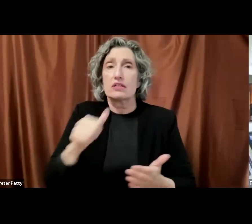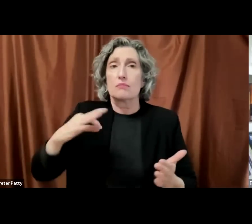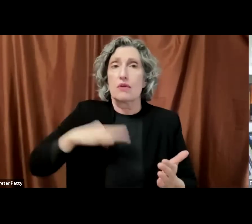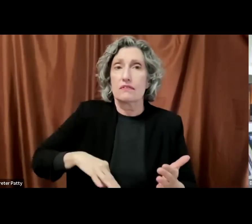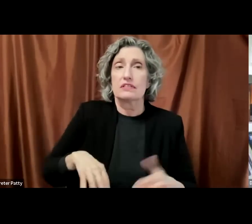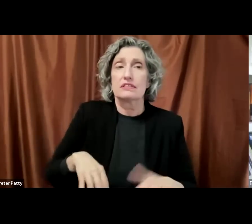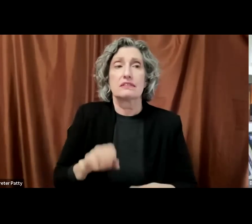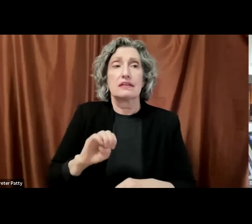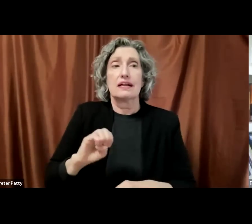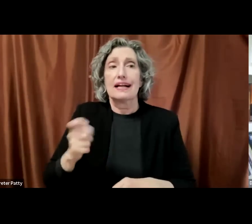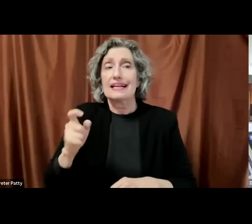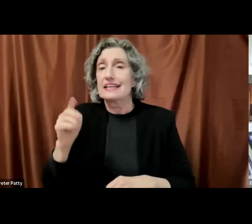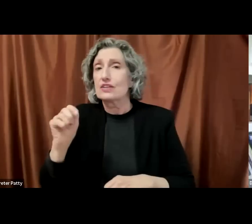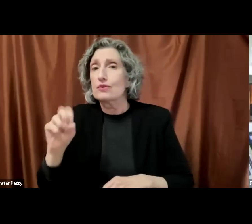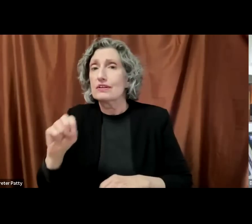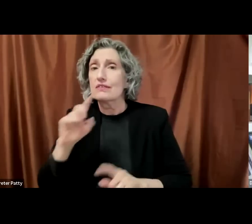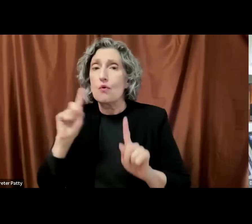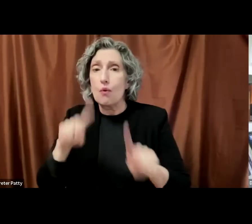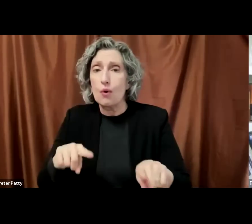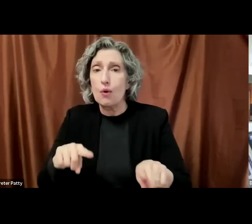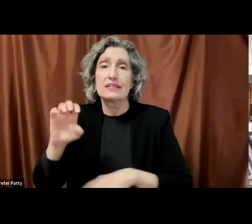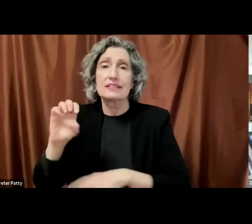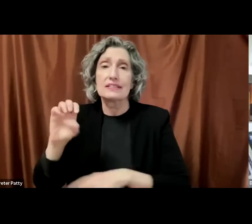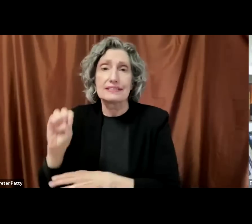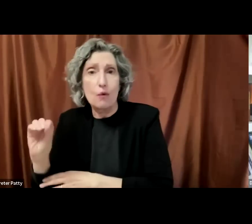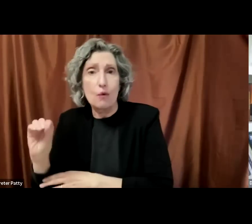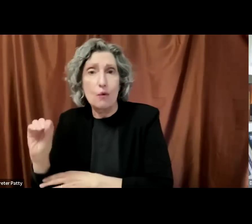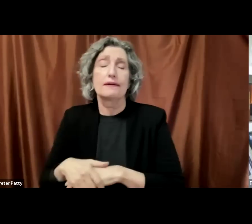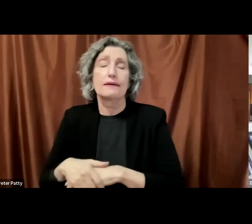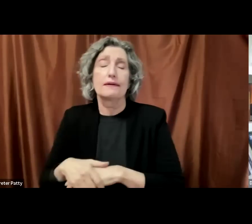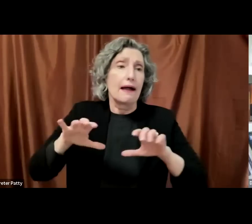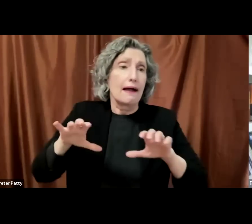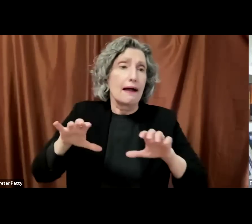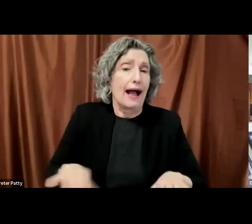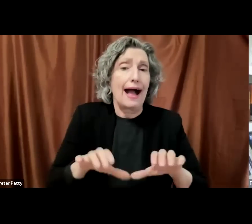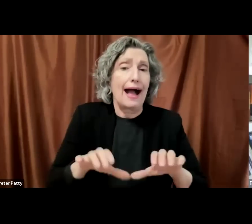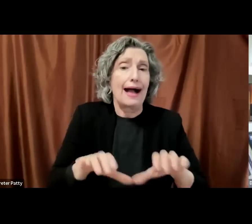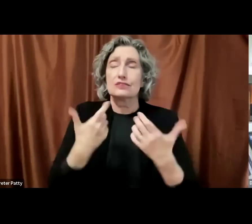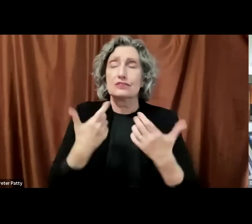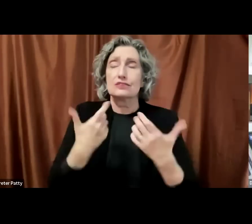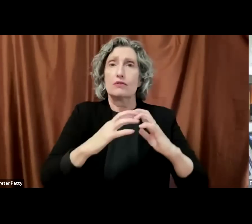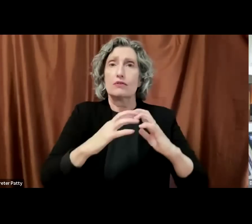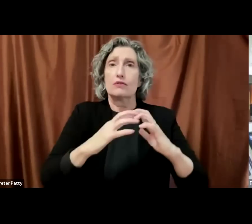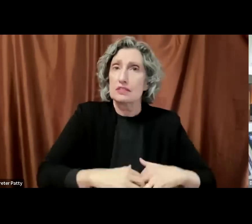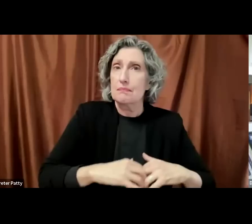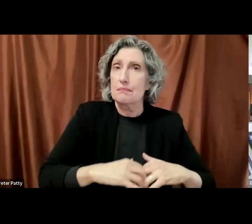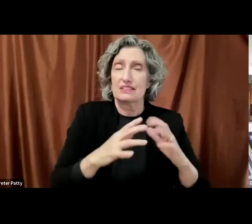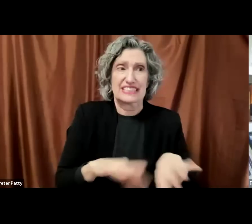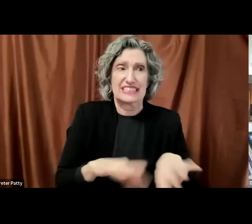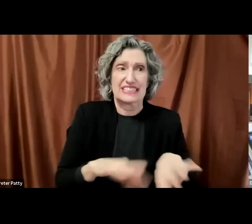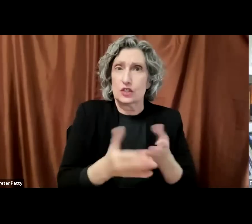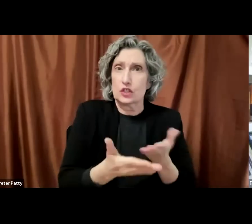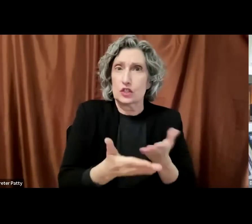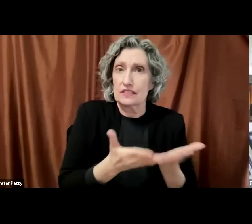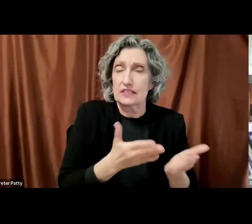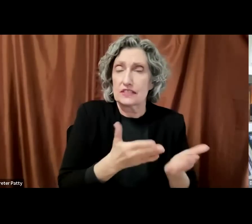and actions that are attempting to dismantle funding for the essential work of nonprofits, with tax reform and potential